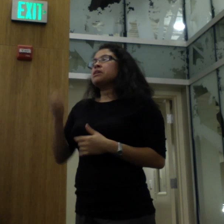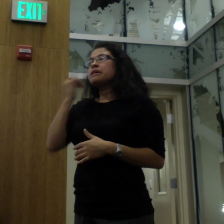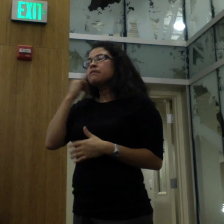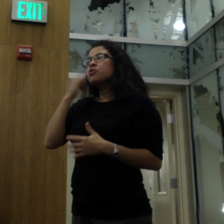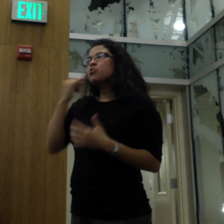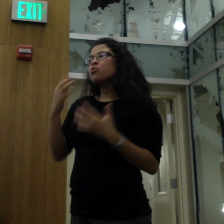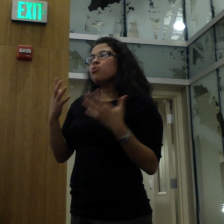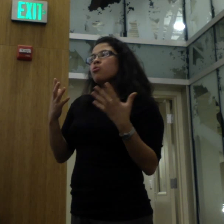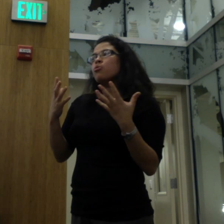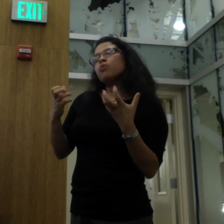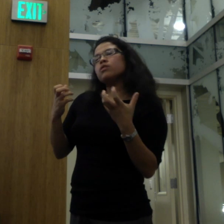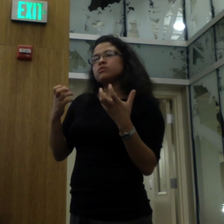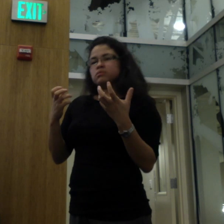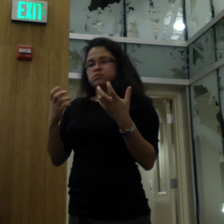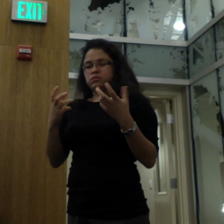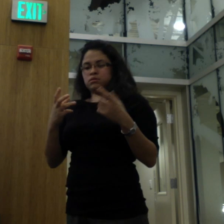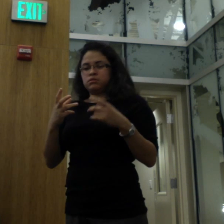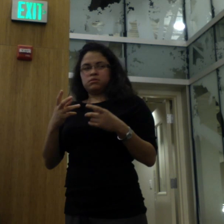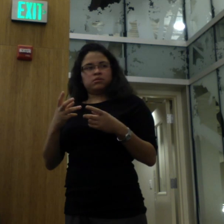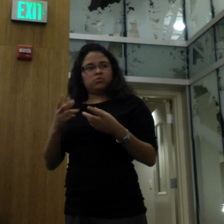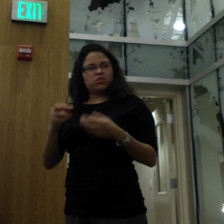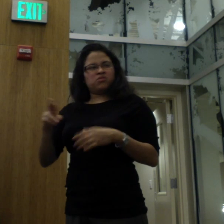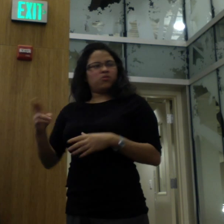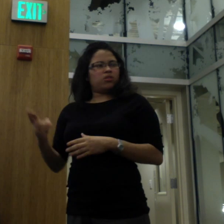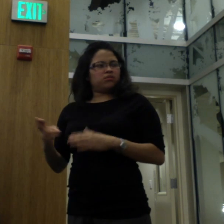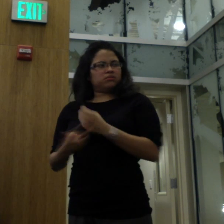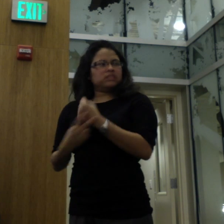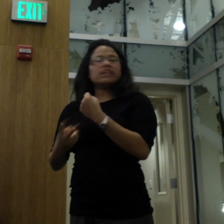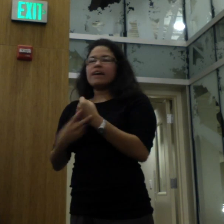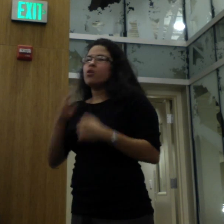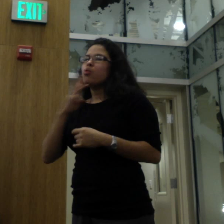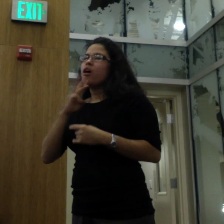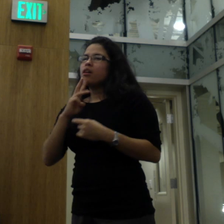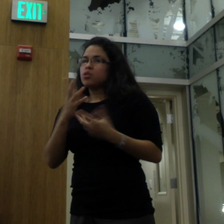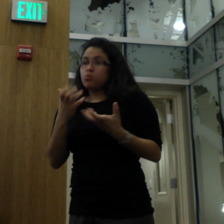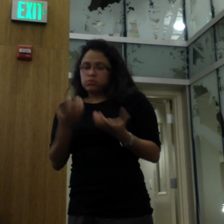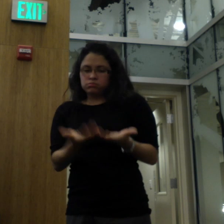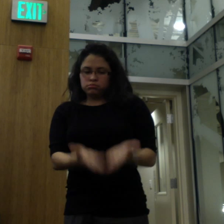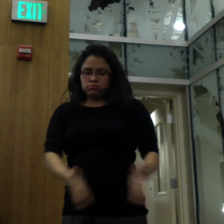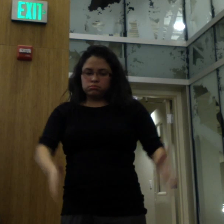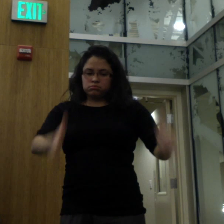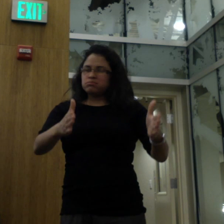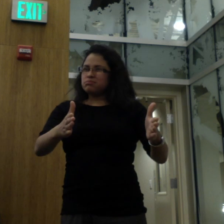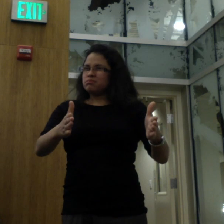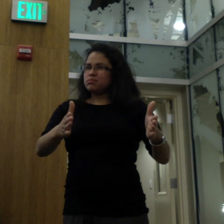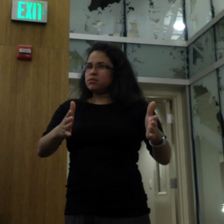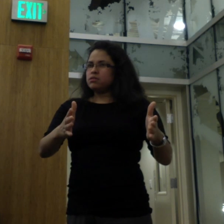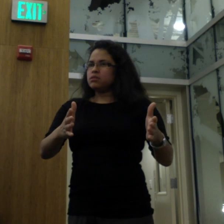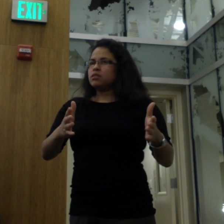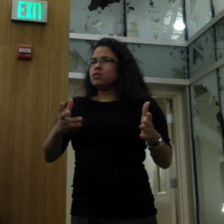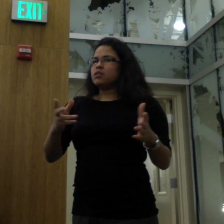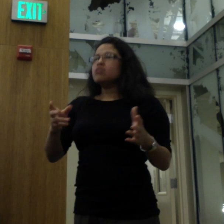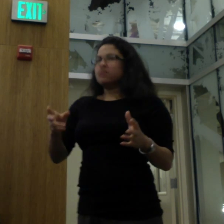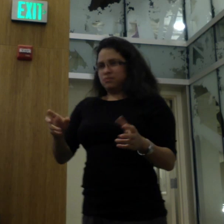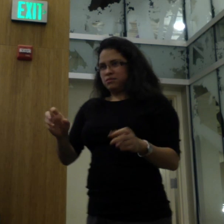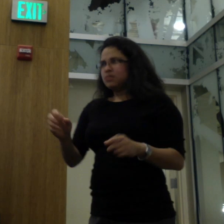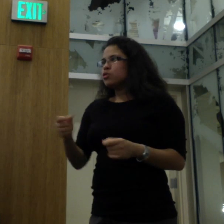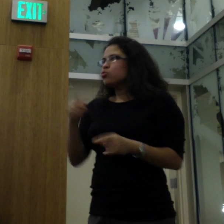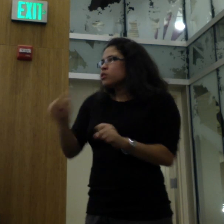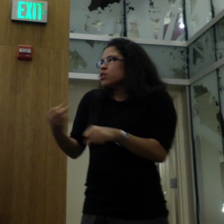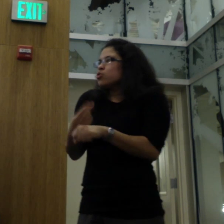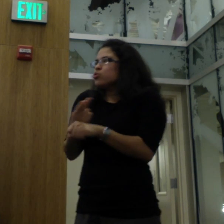start building up a water reservoir. Go get a huge thing, get maybe like a little kiddie swimming pool